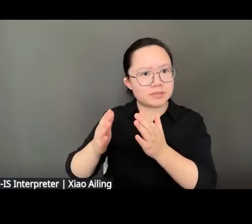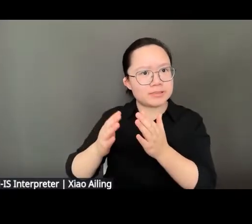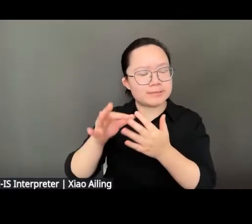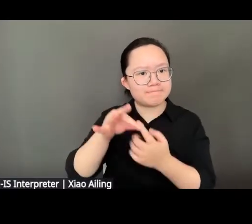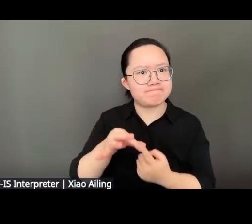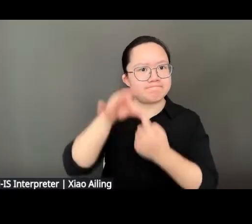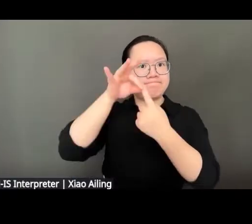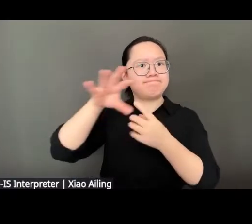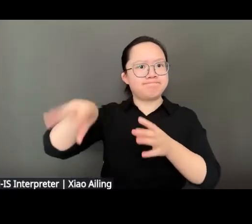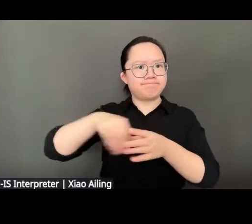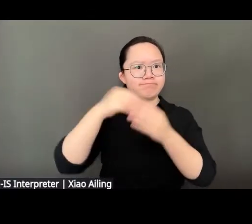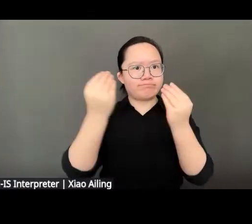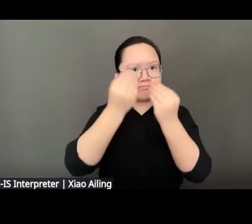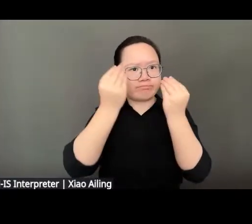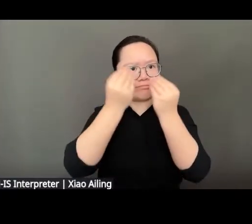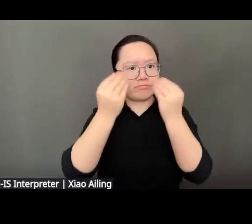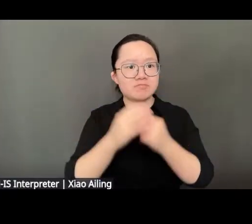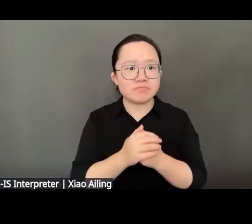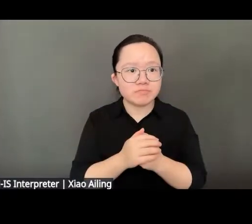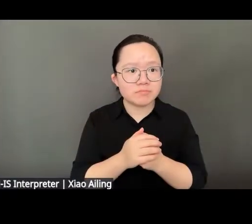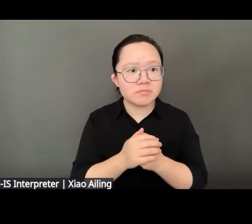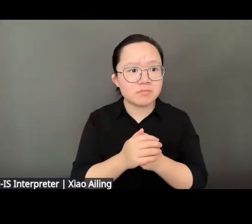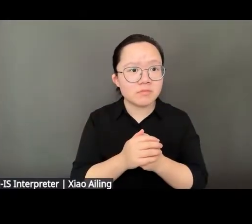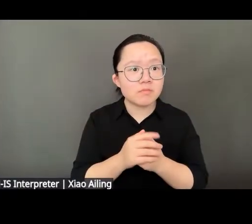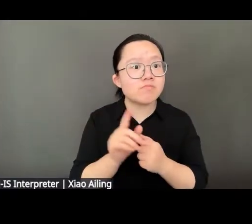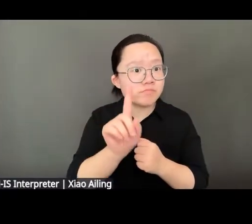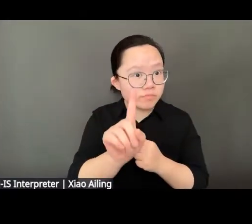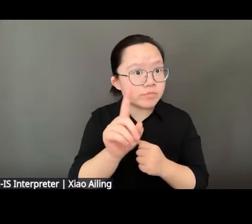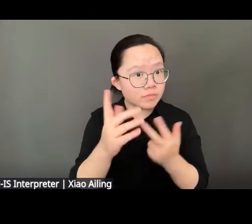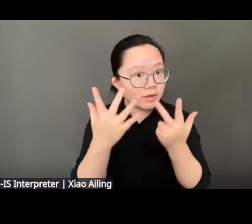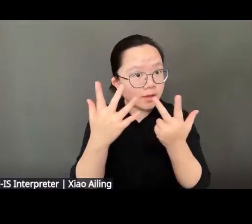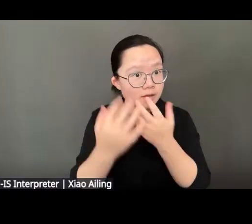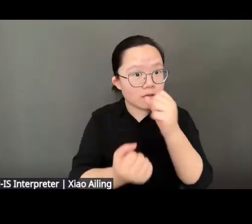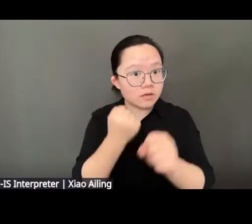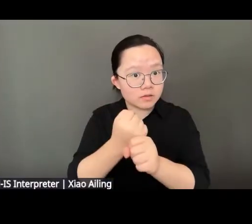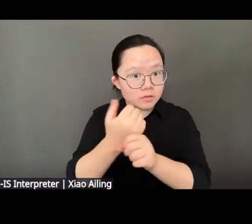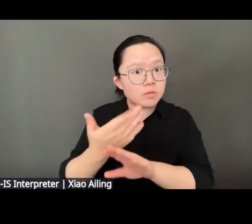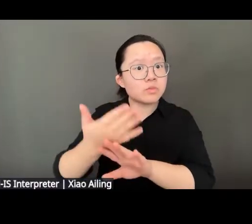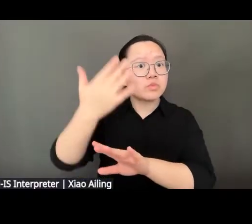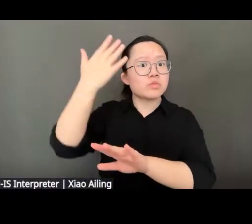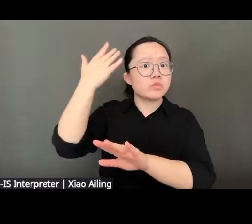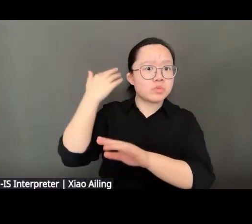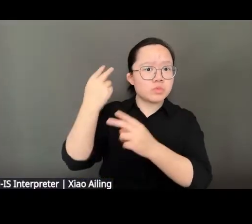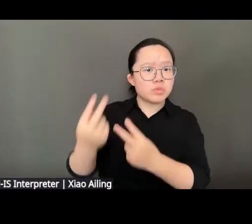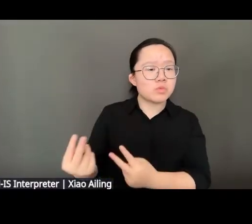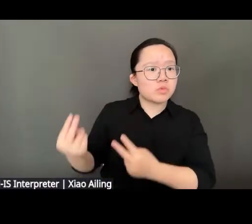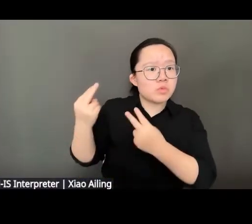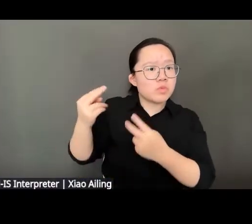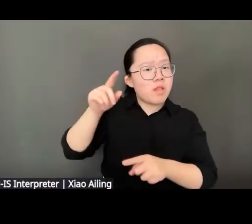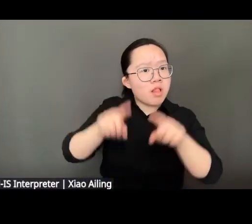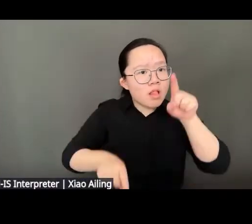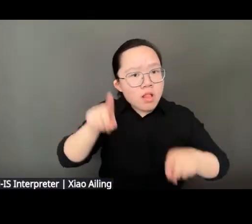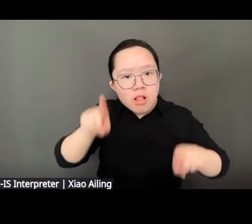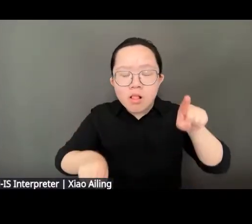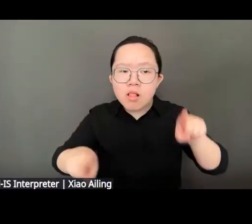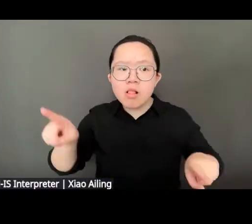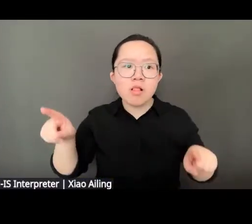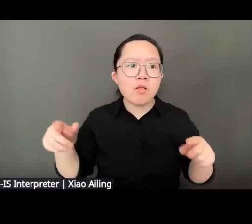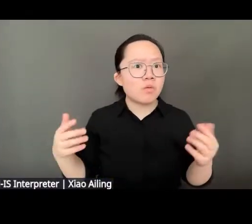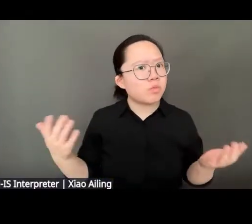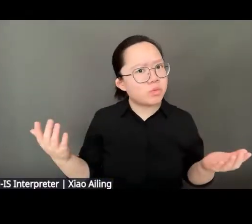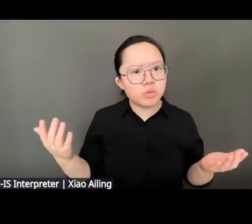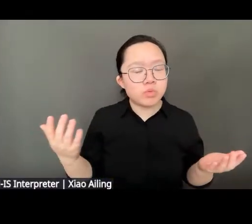was more uneven, and certainly in my case, I wasn't very familiar